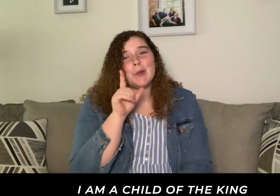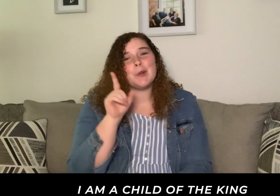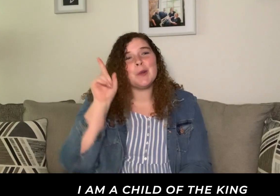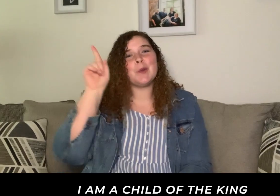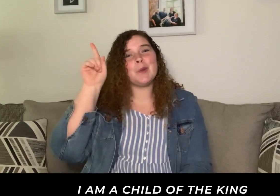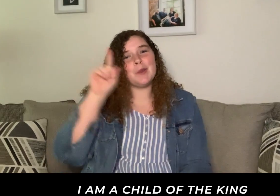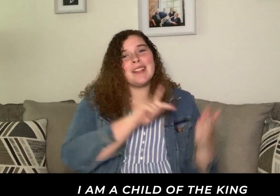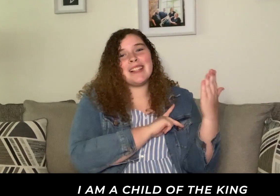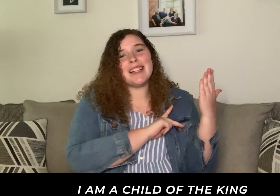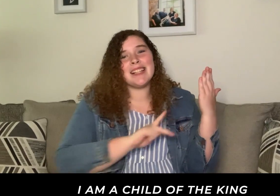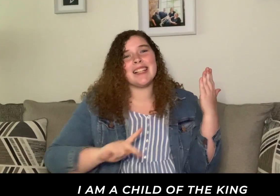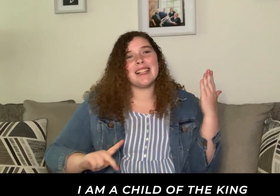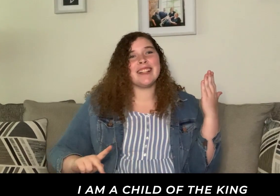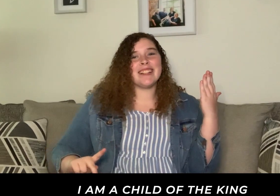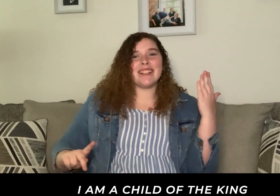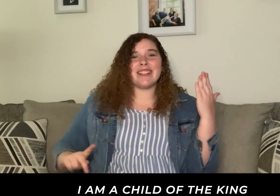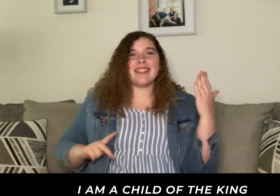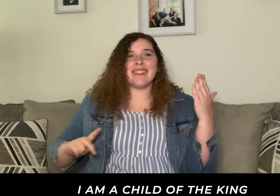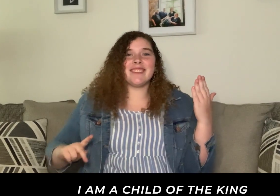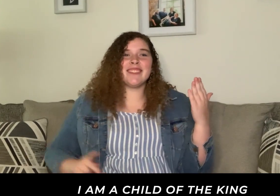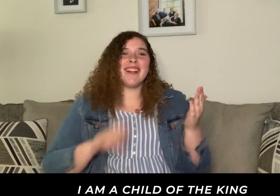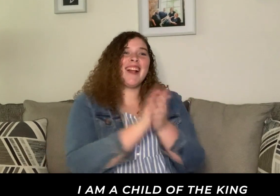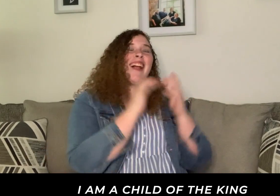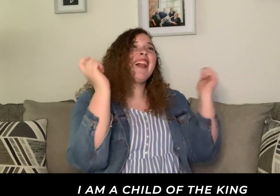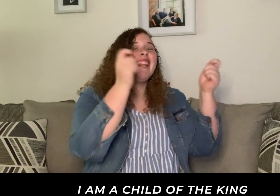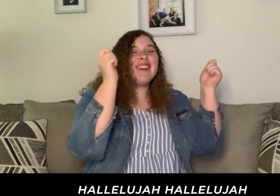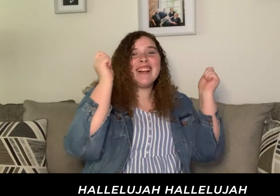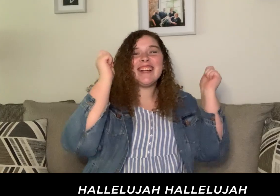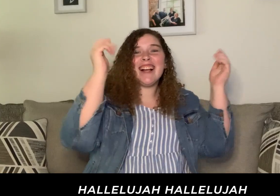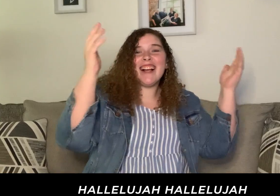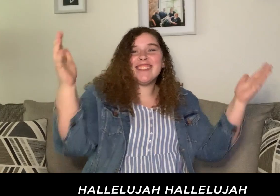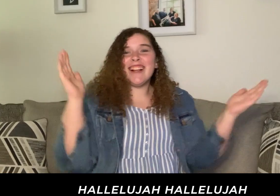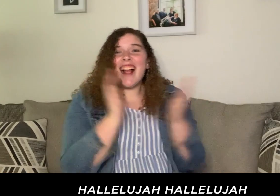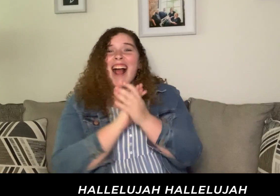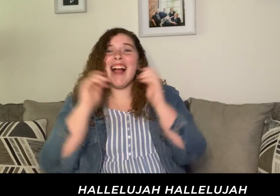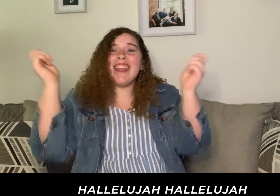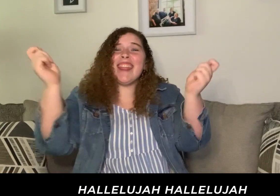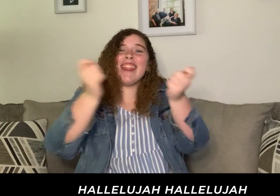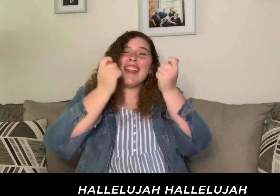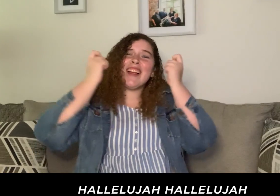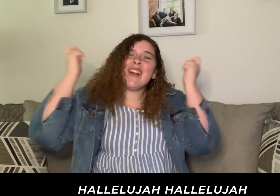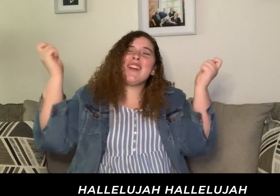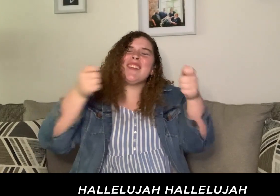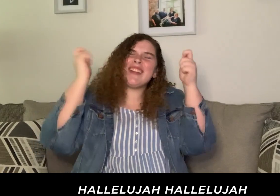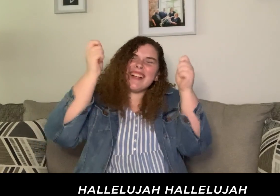are loved by the king So we're saying, hallelujah